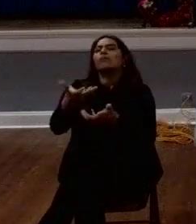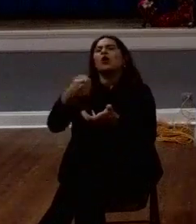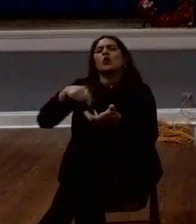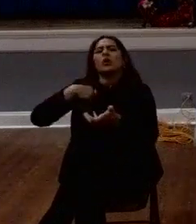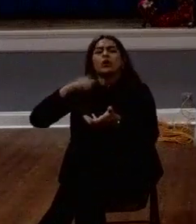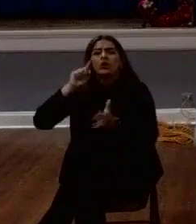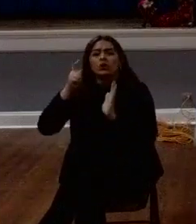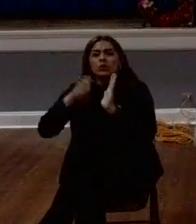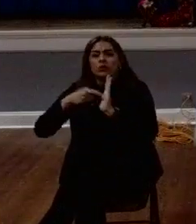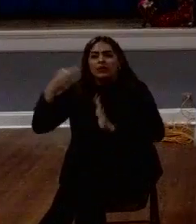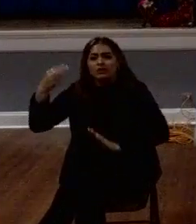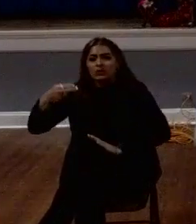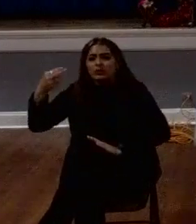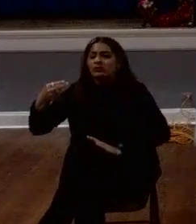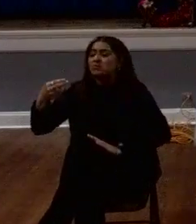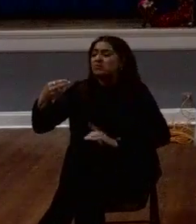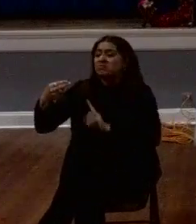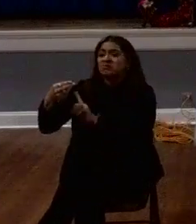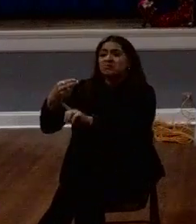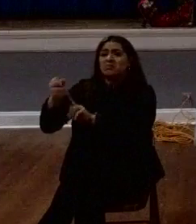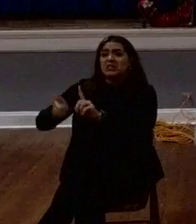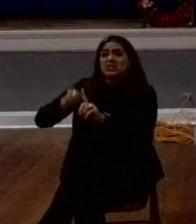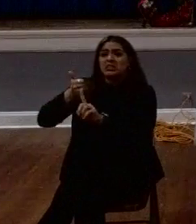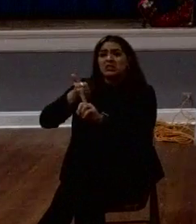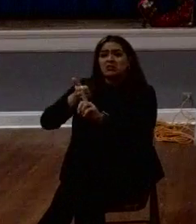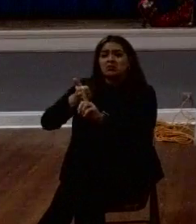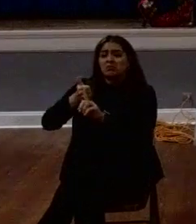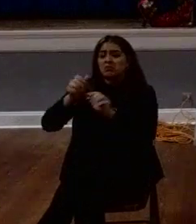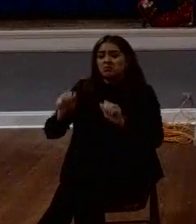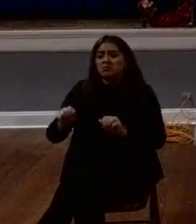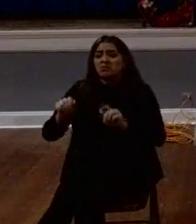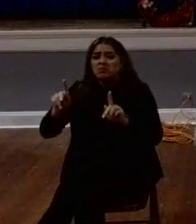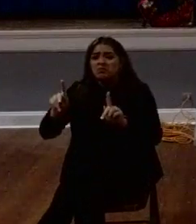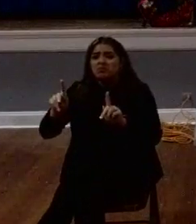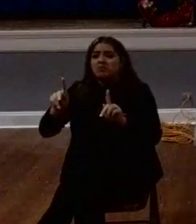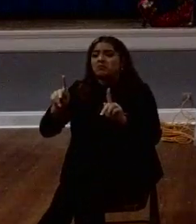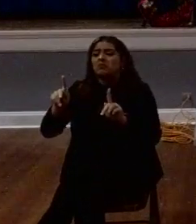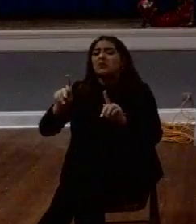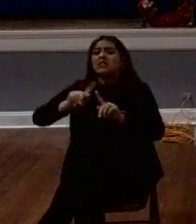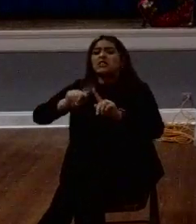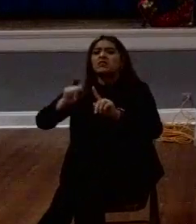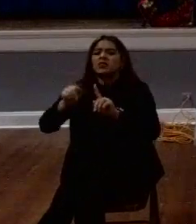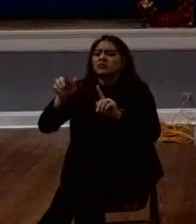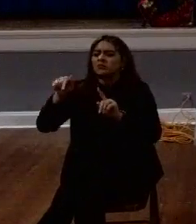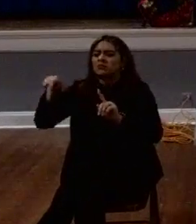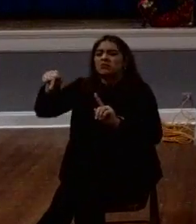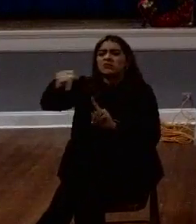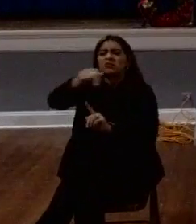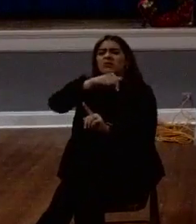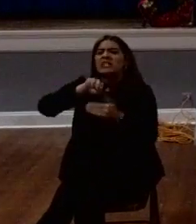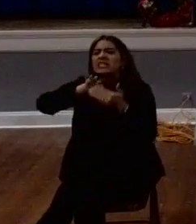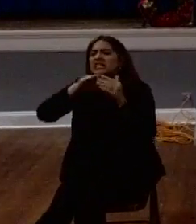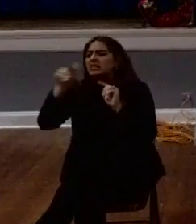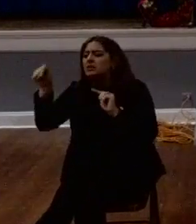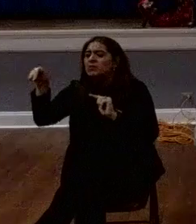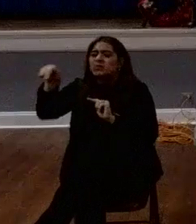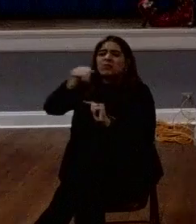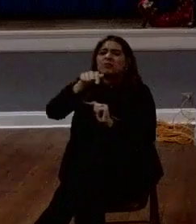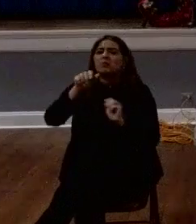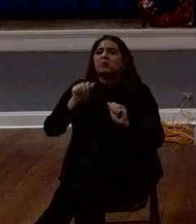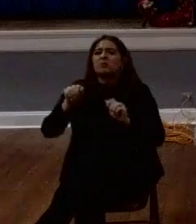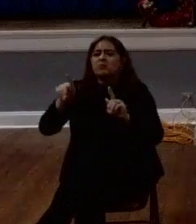in the history that it kind of expressed the opportunities that were available in other areas of the city.